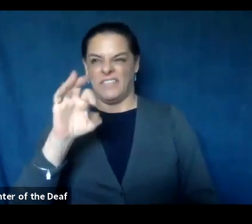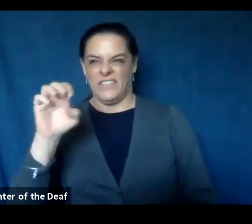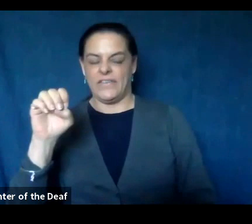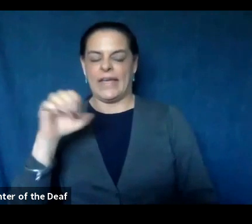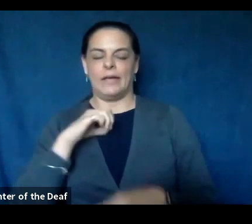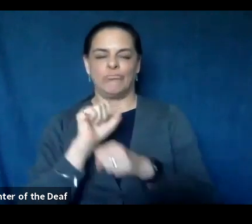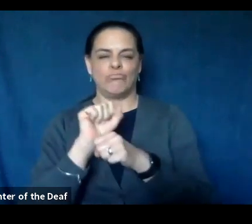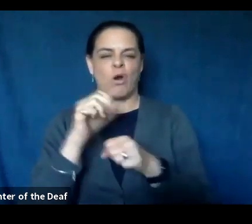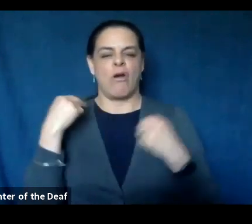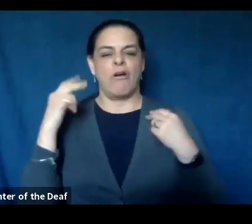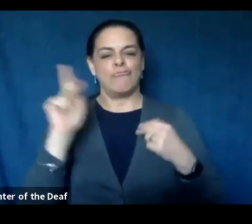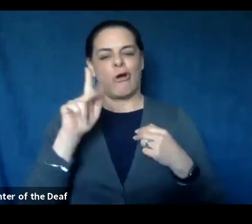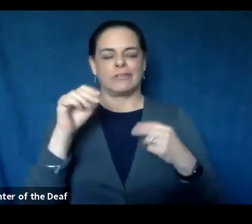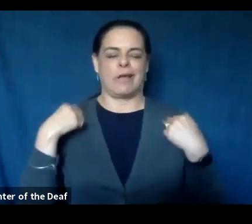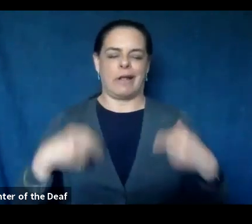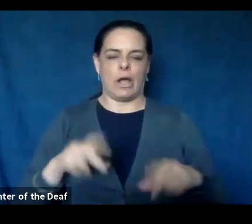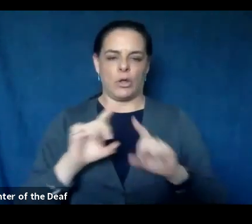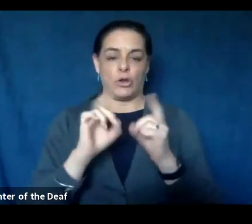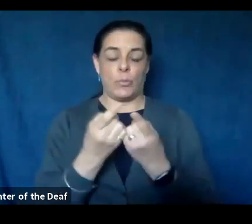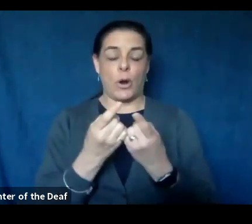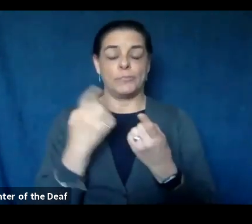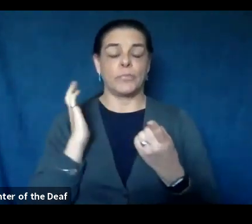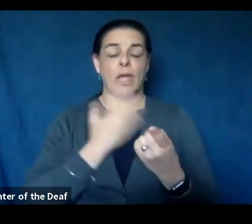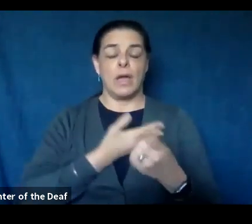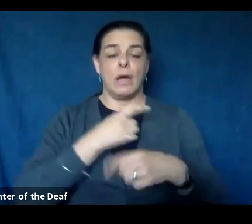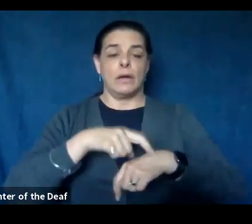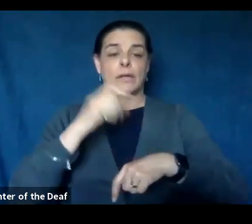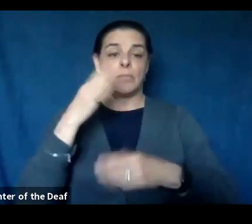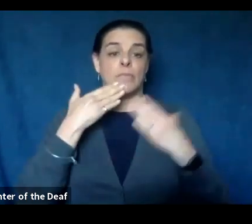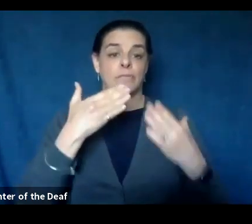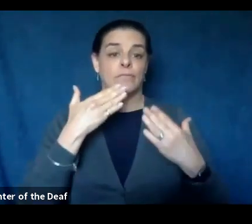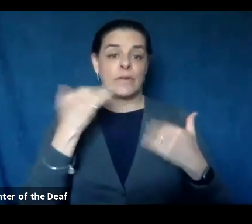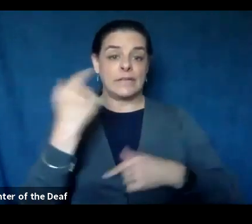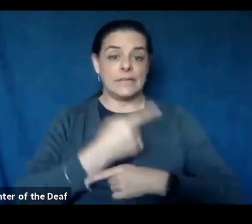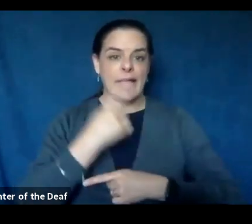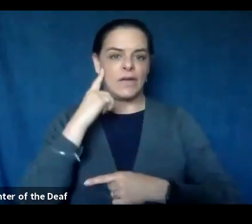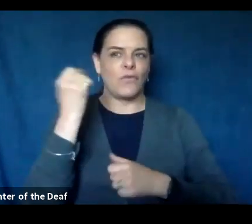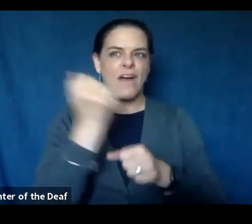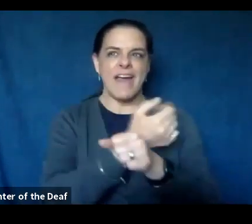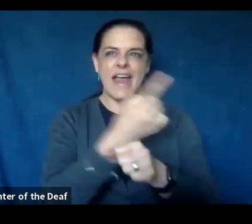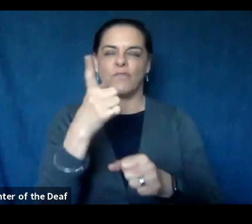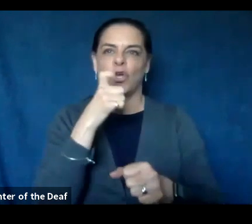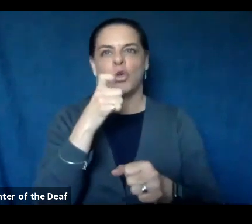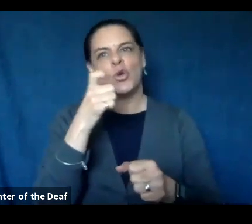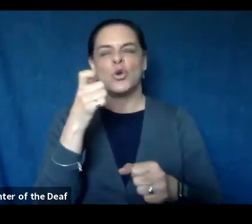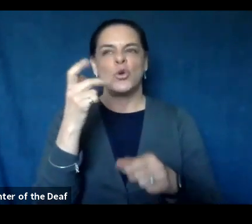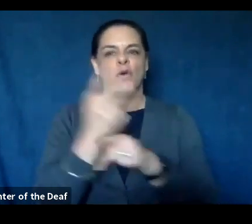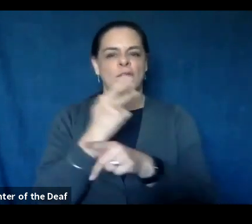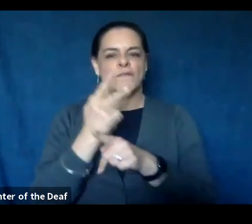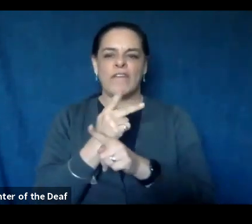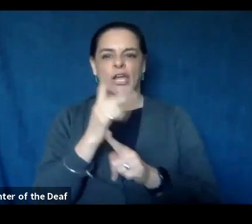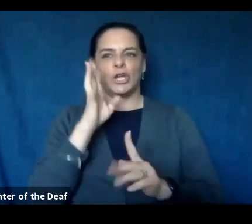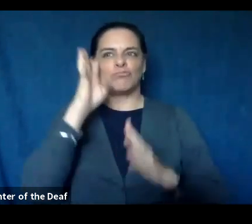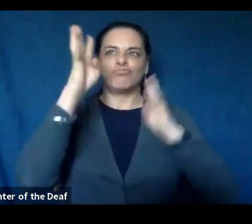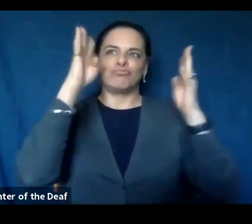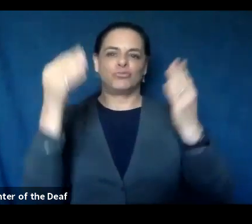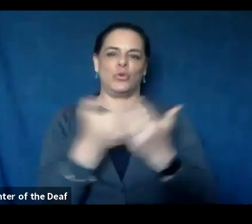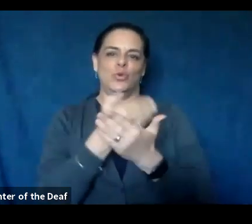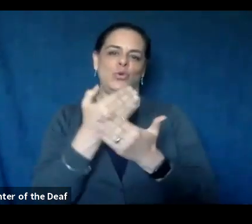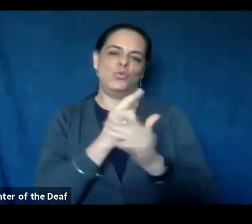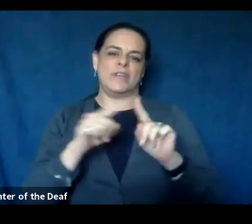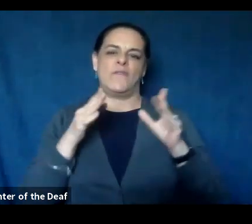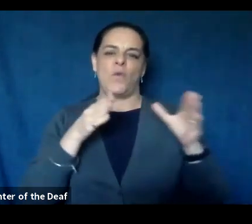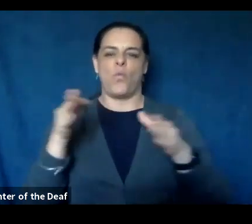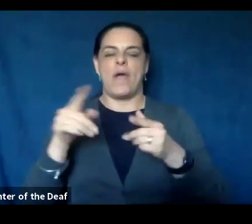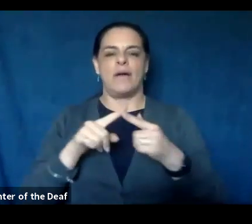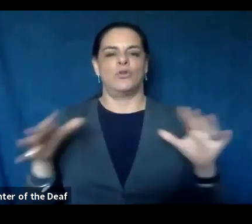Department. Our moment of gratitude today is for all of those who are finding creative ways to connect with one another and support each